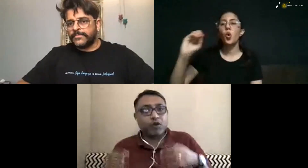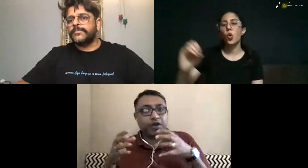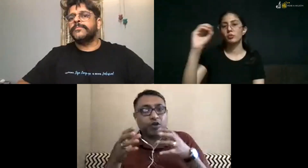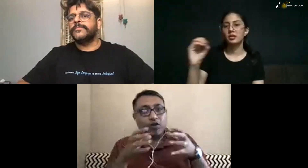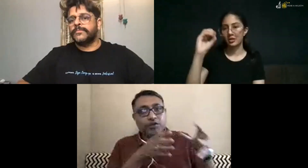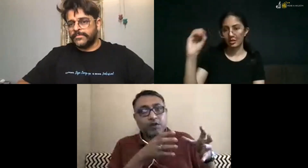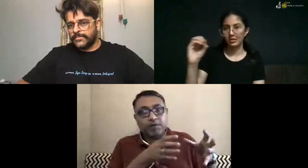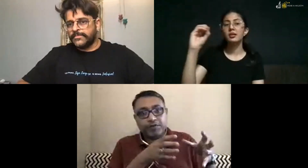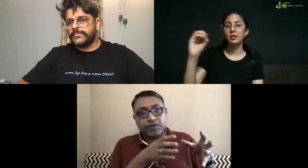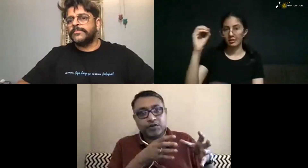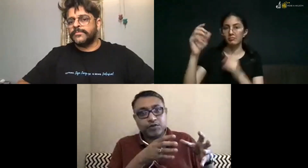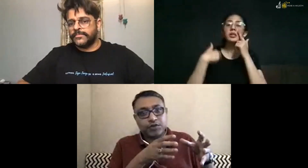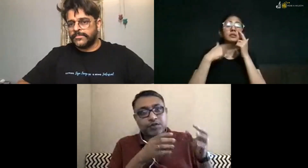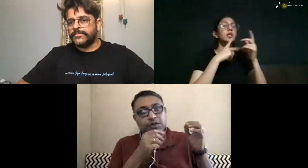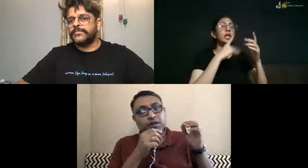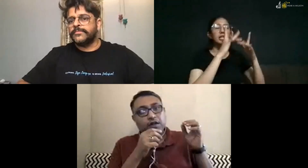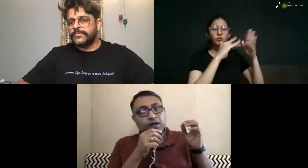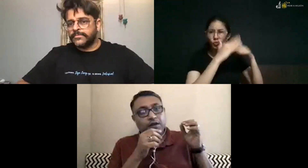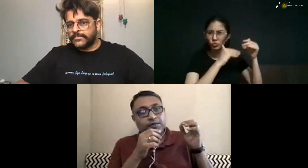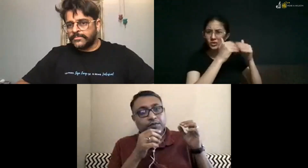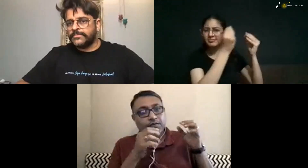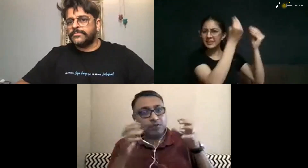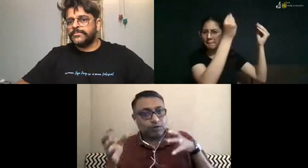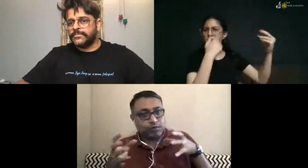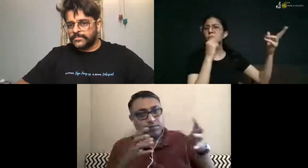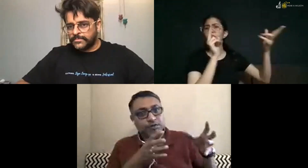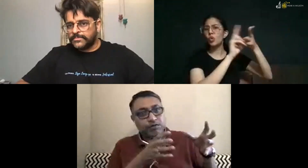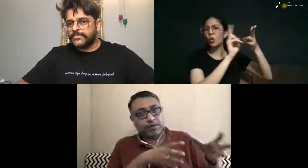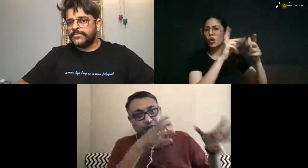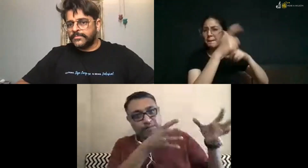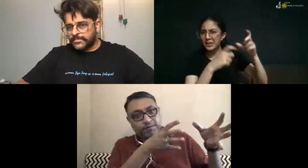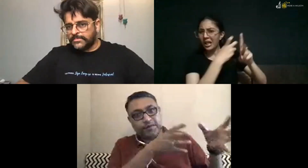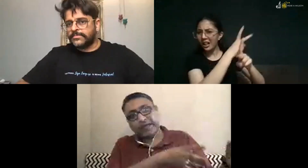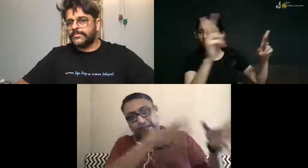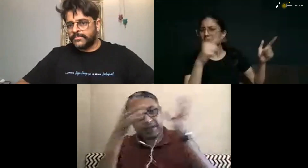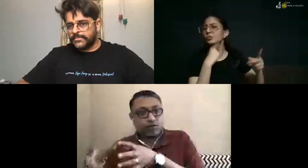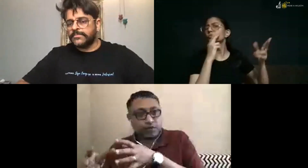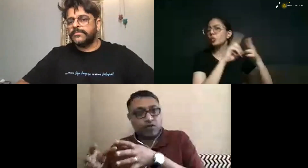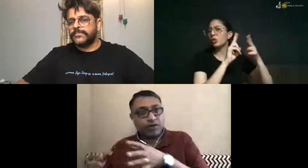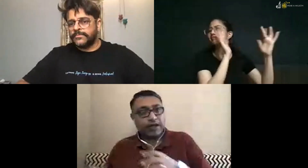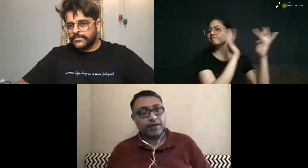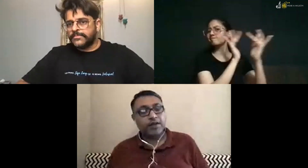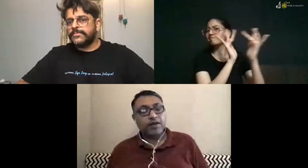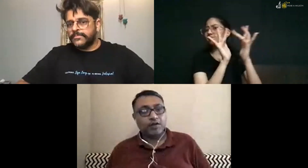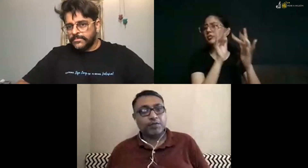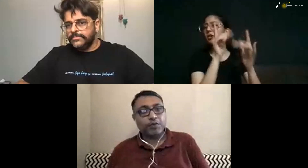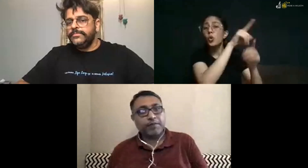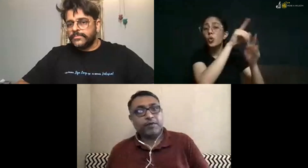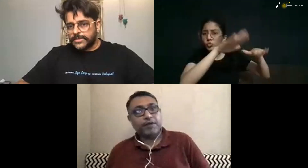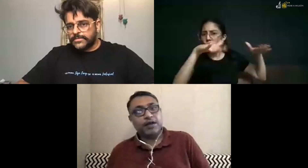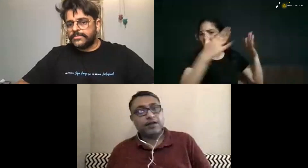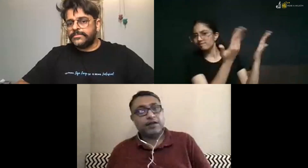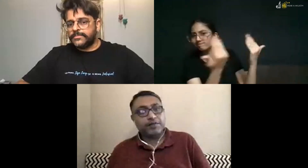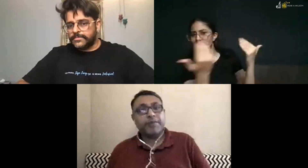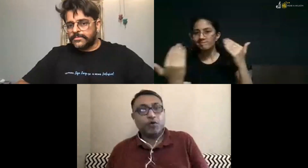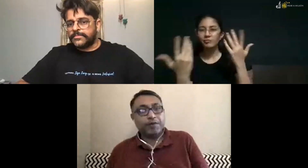are already talking to a couple of institutions to get their students on that. on the program,